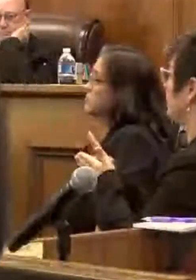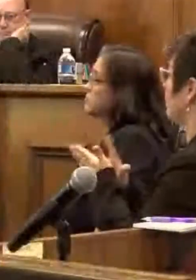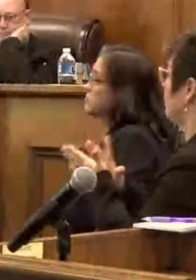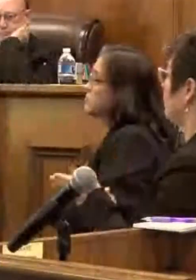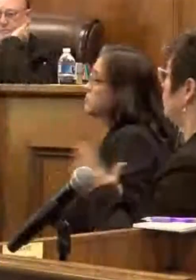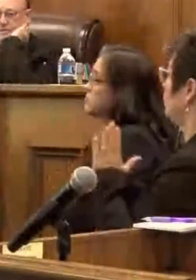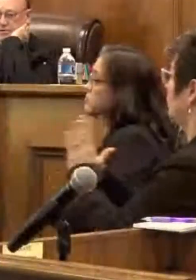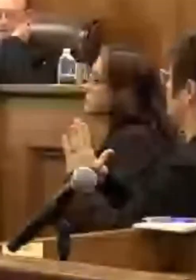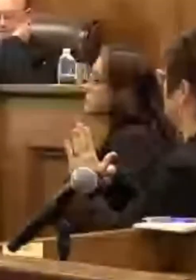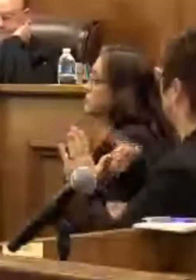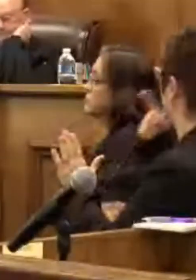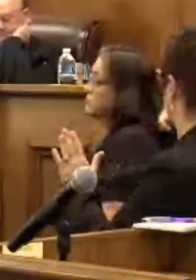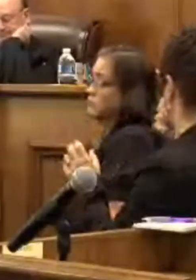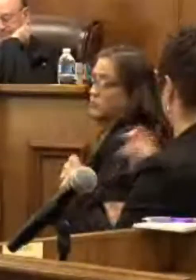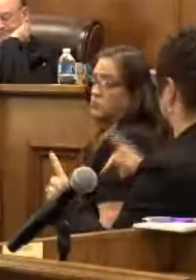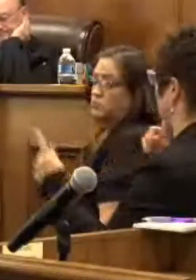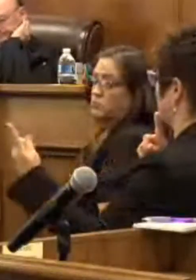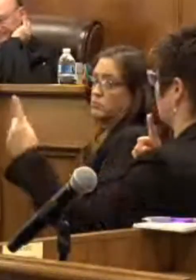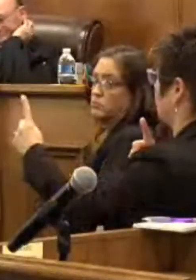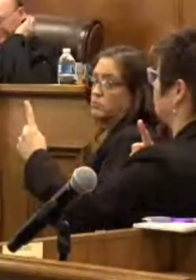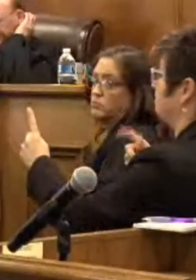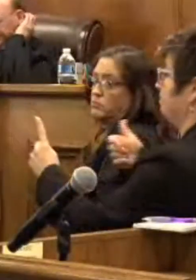Can I approach, Your Honor? Sure.